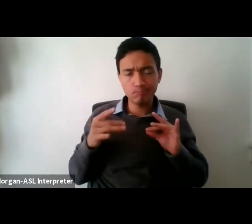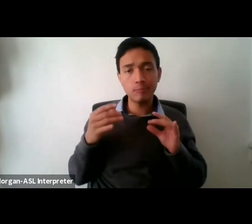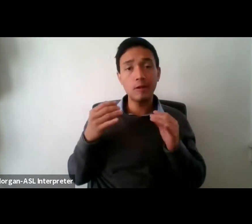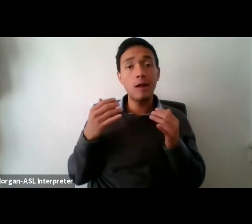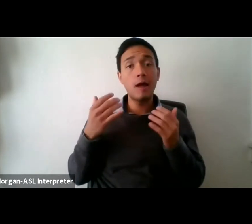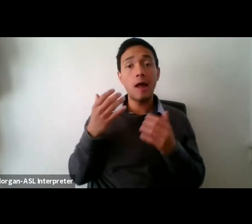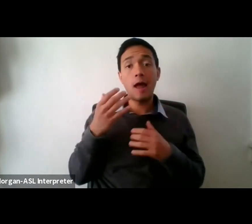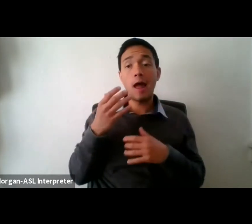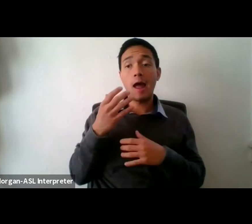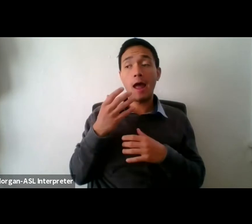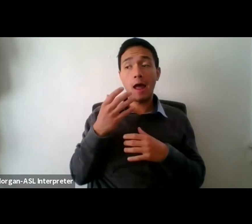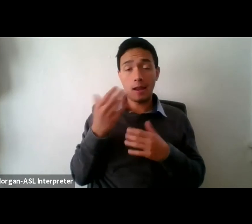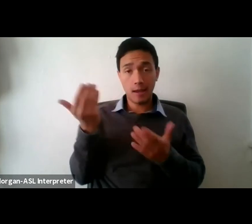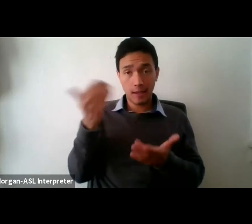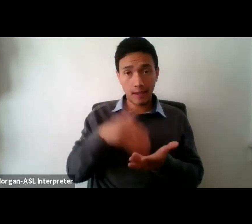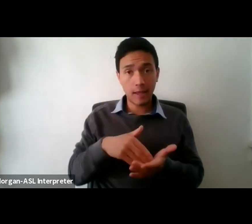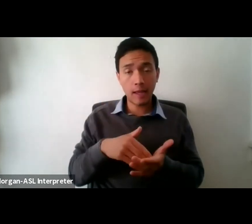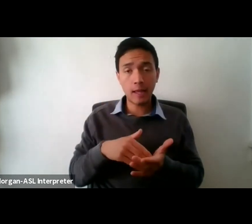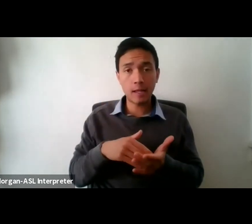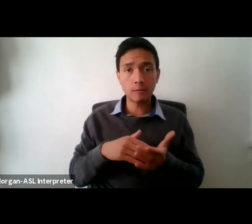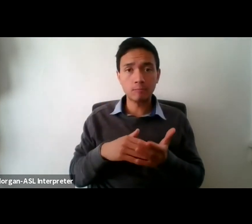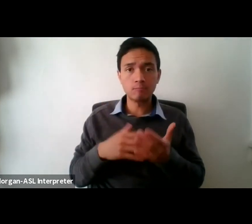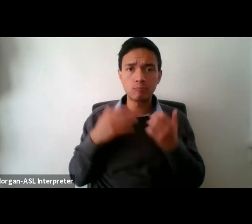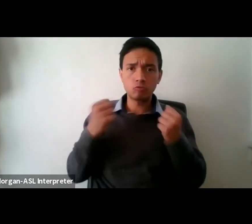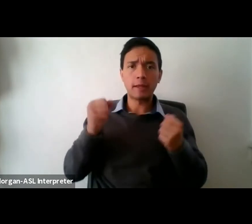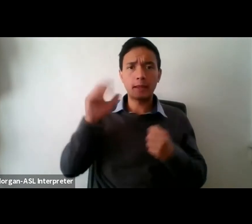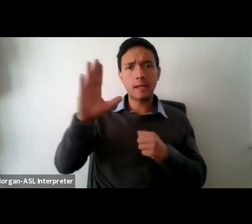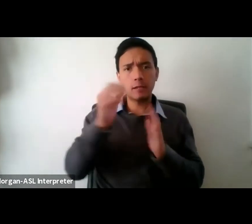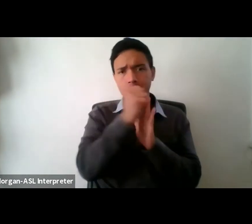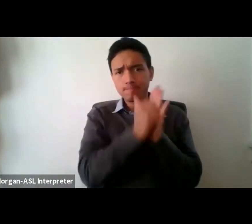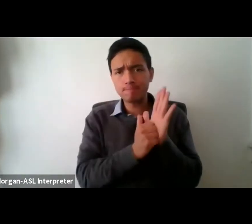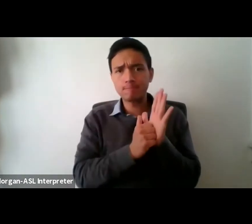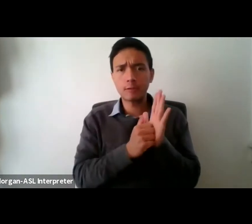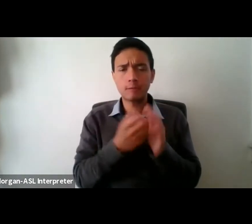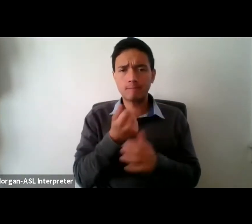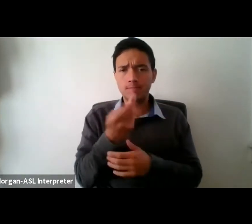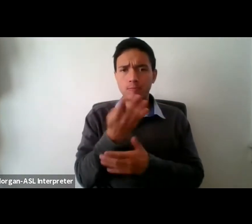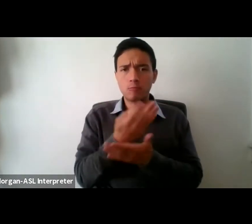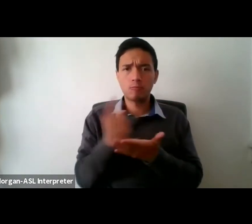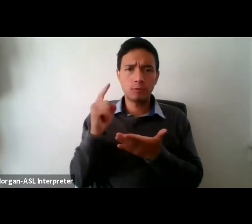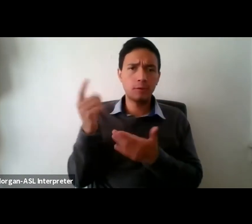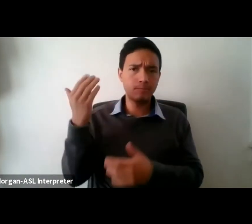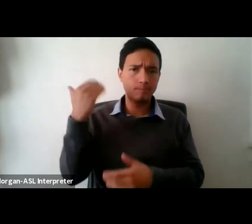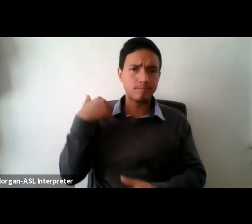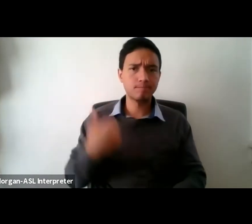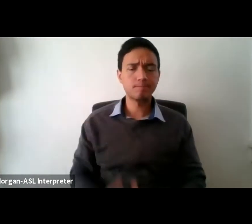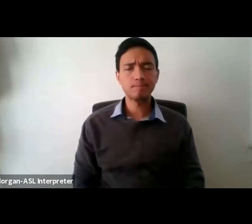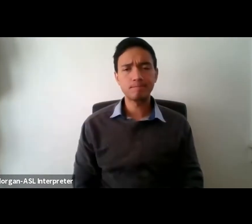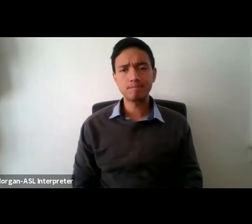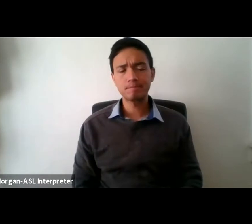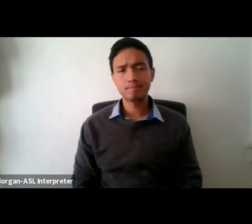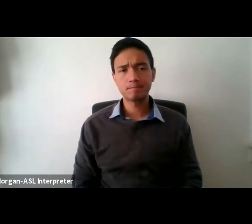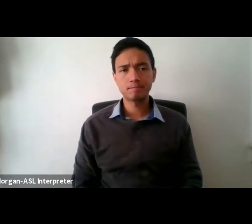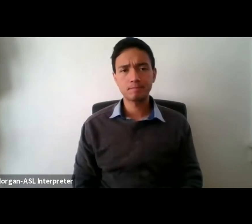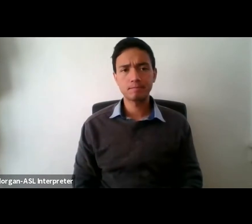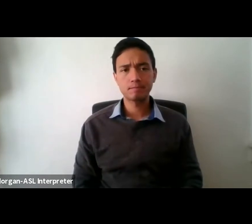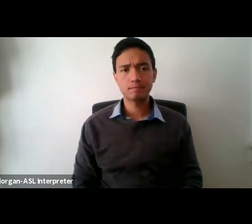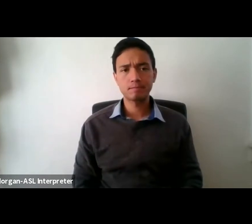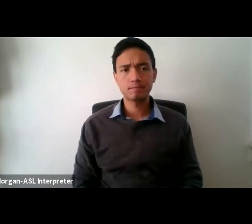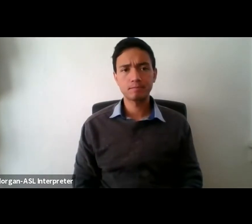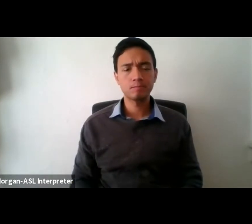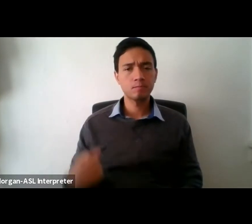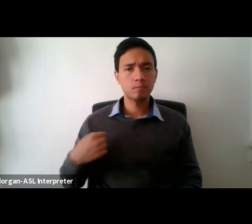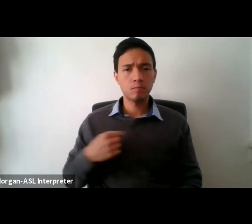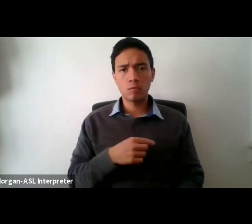common agenda, just released a few weeks ago. And in our efforts to forge a